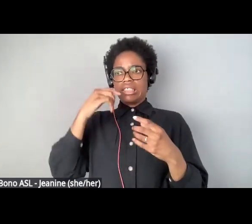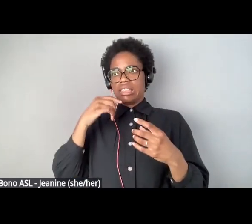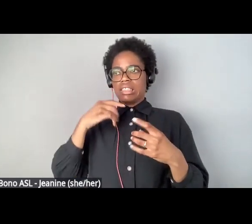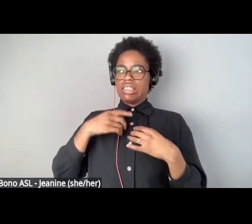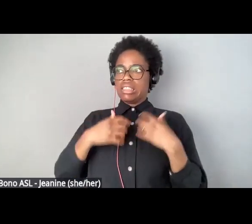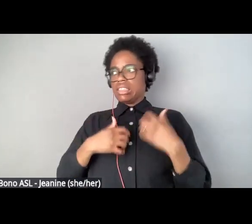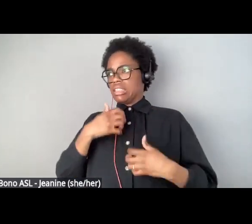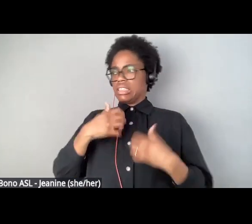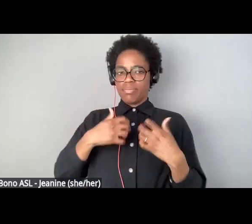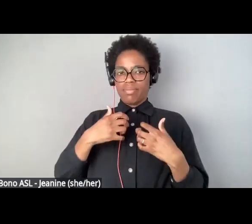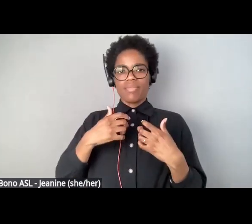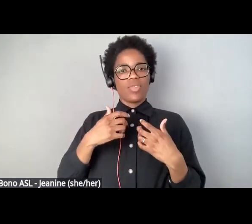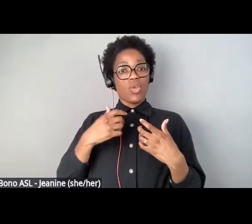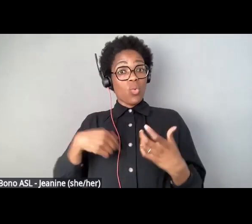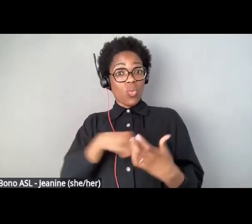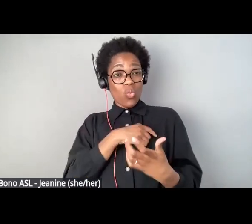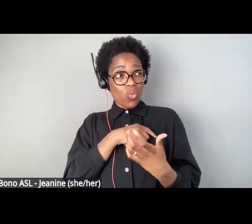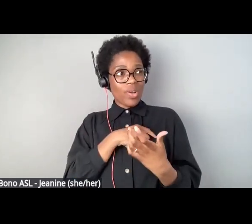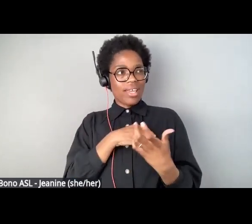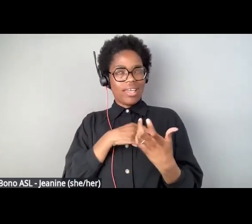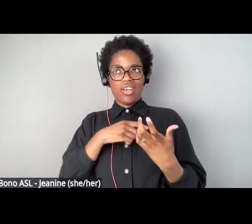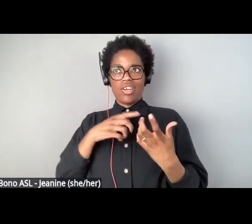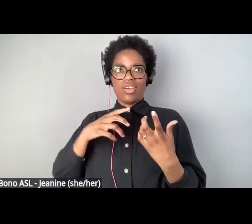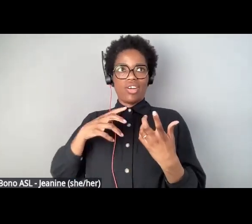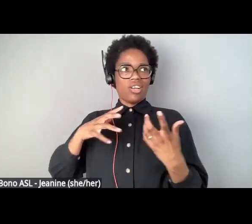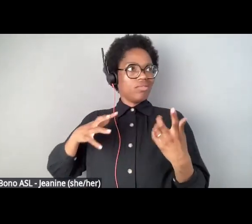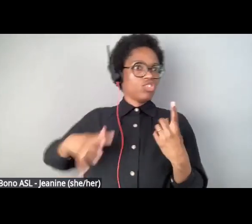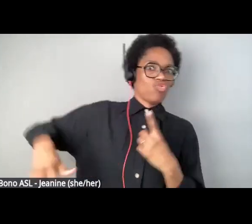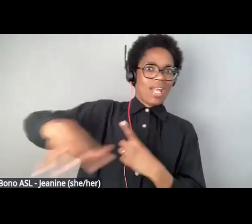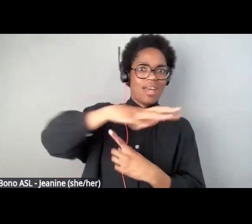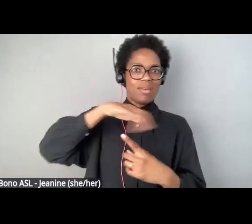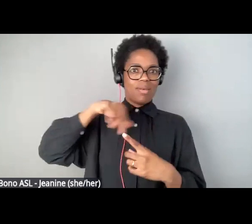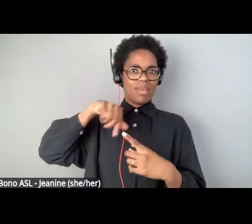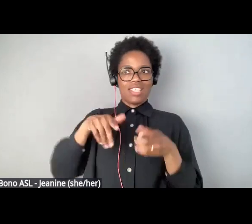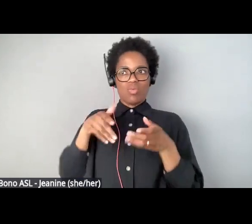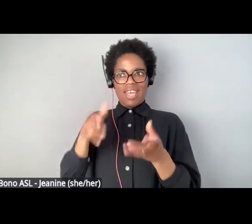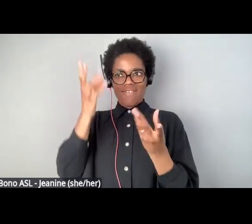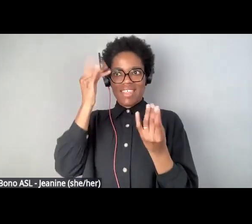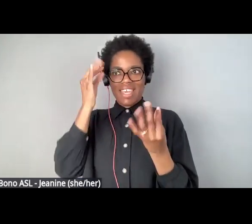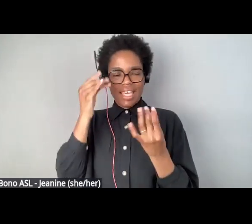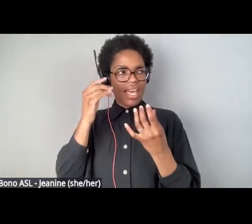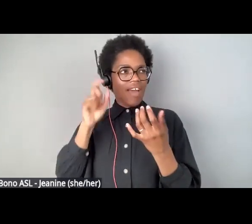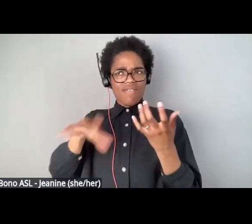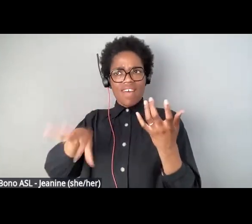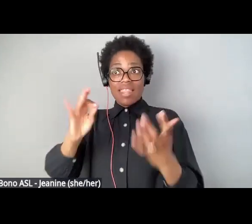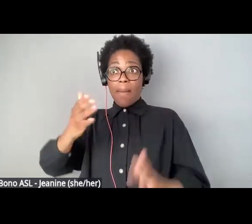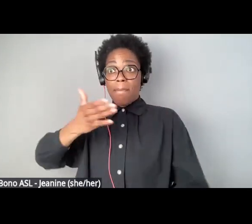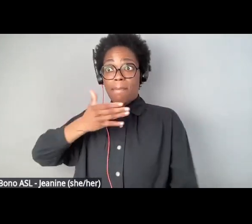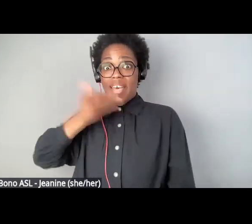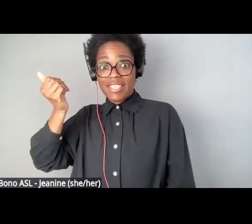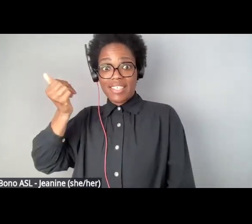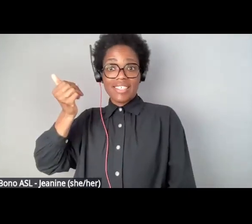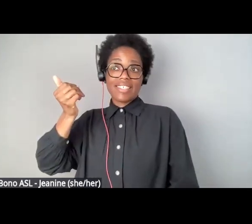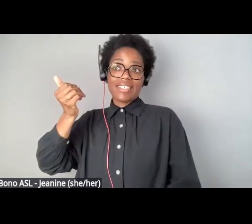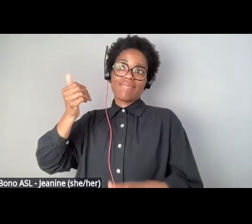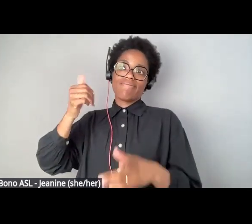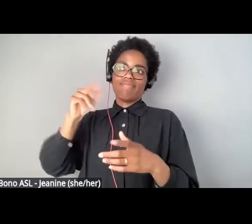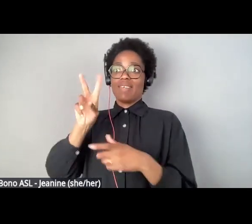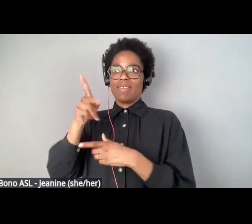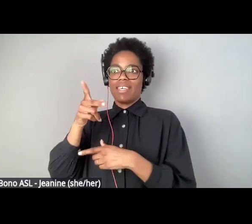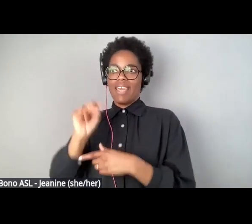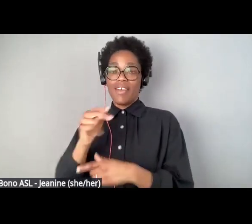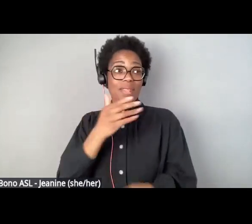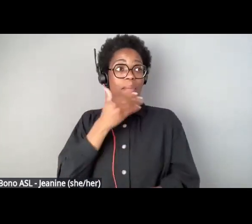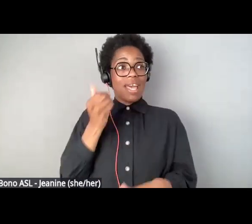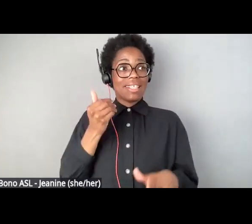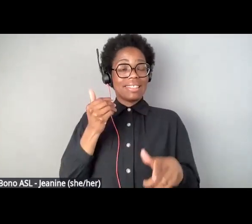the optimization, the life maxing. We're finding the best VPN or the best kitchen knives or the best sweatpants, whatever